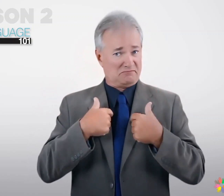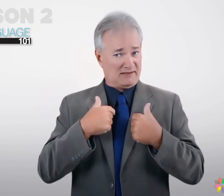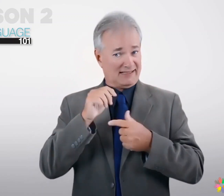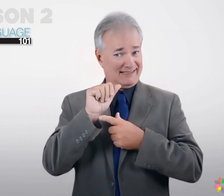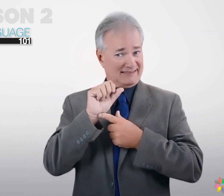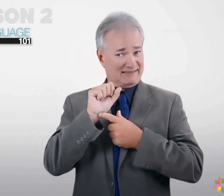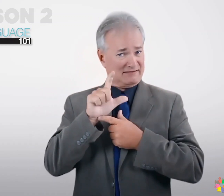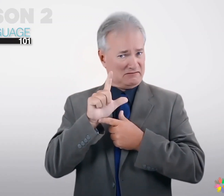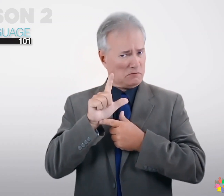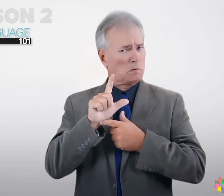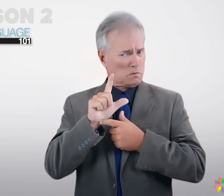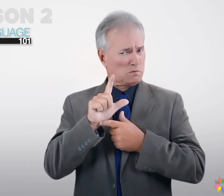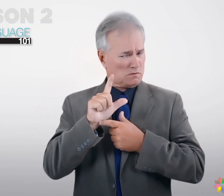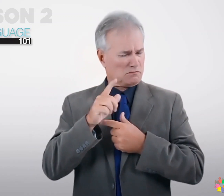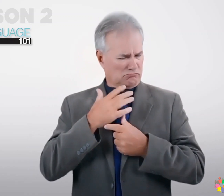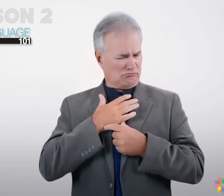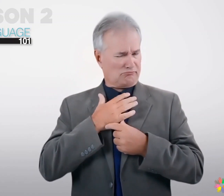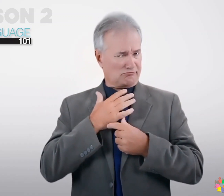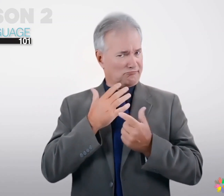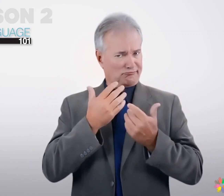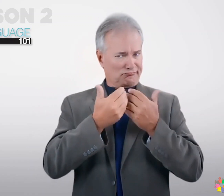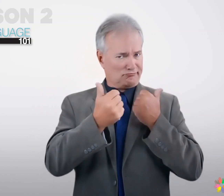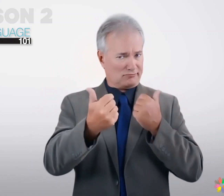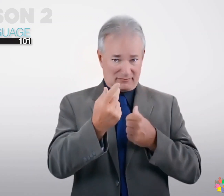language. I use American Sign Language.